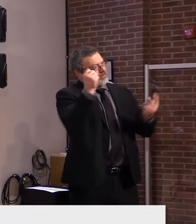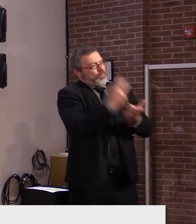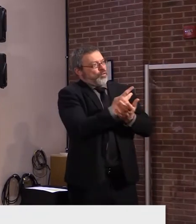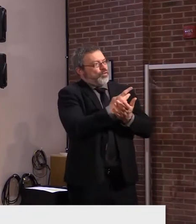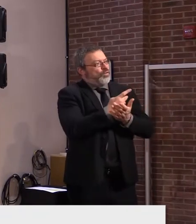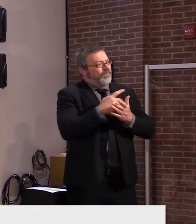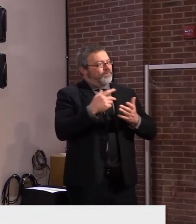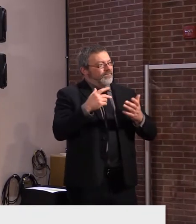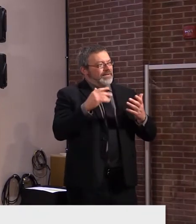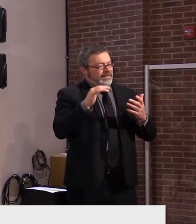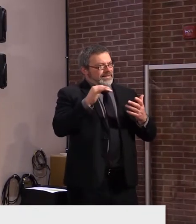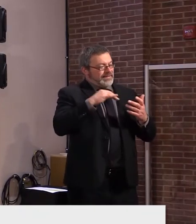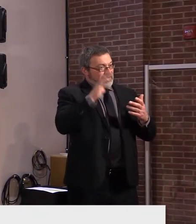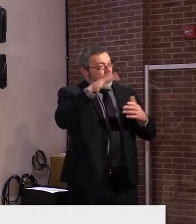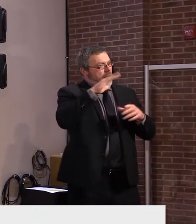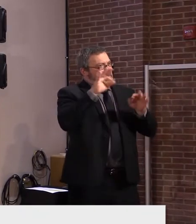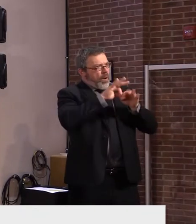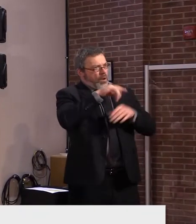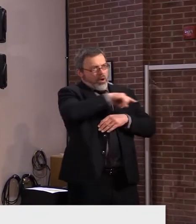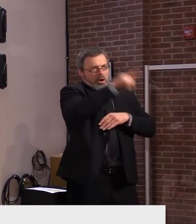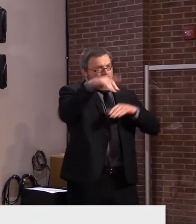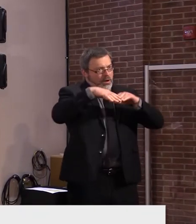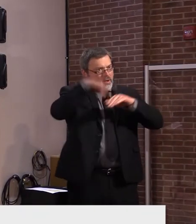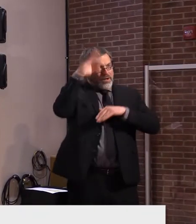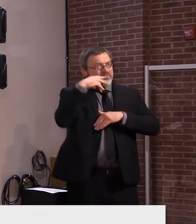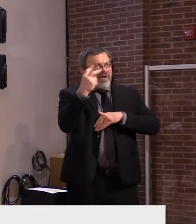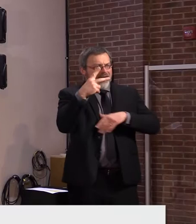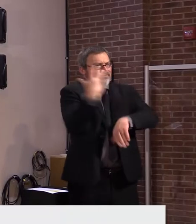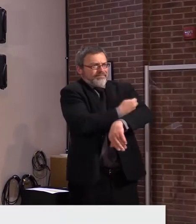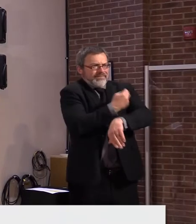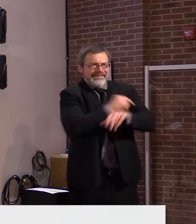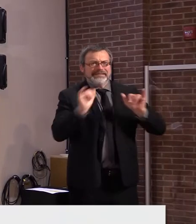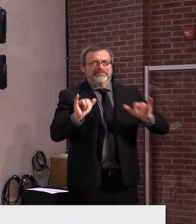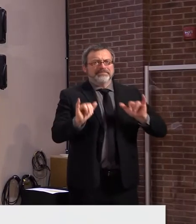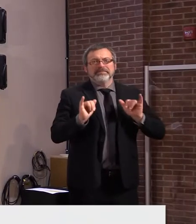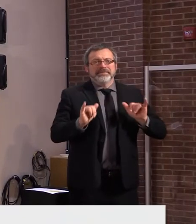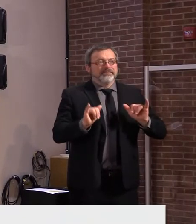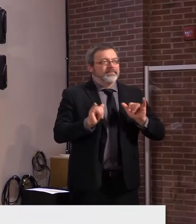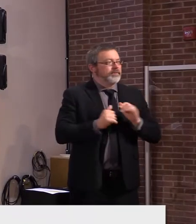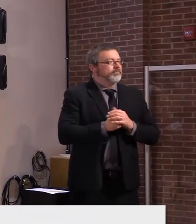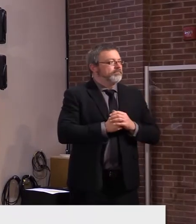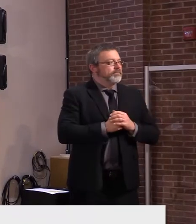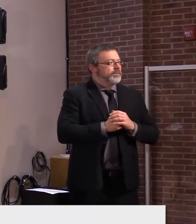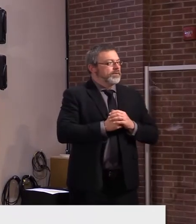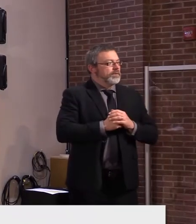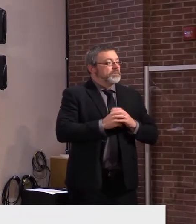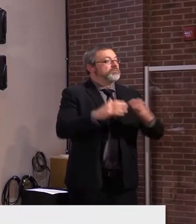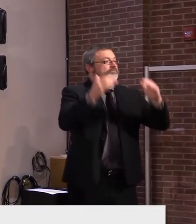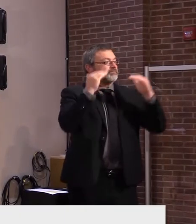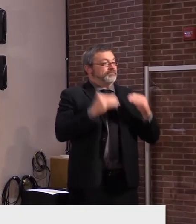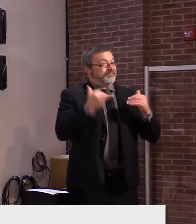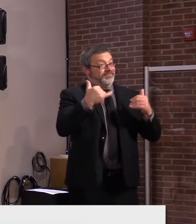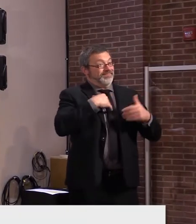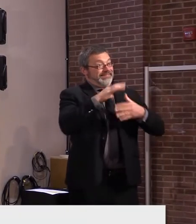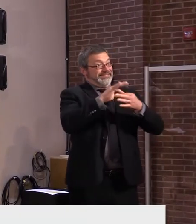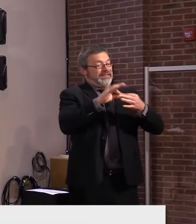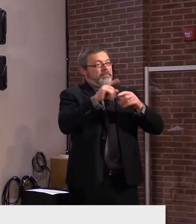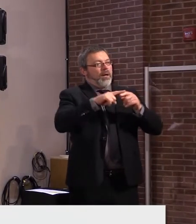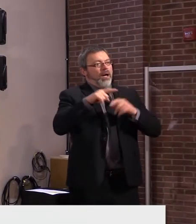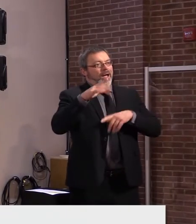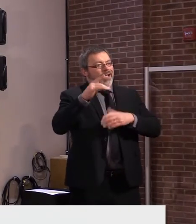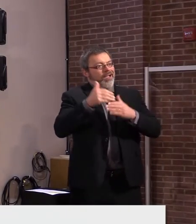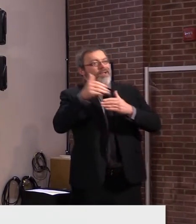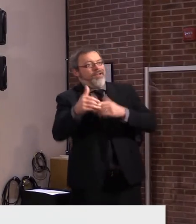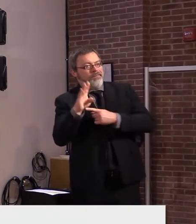way. On vaccine boosters, I want to remind folks that if you're eligible, you should